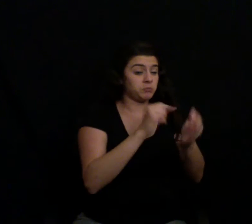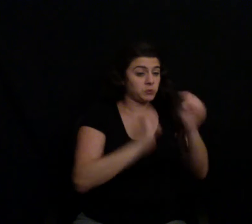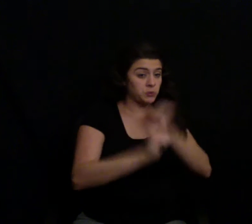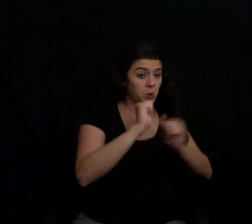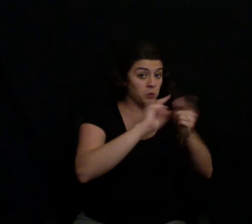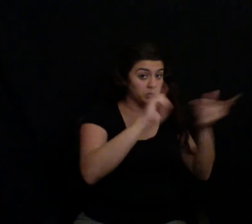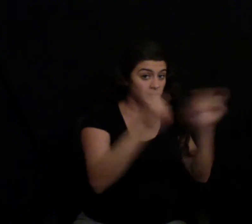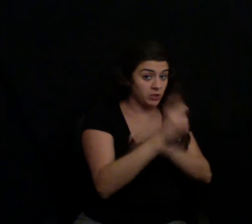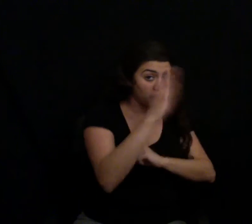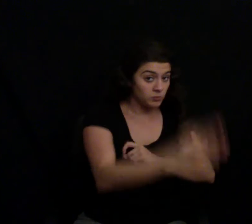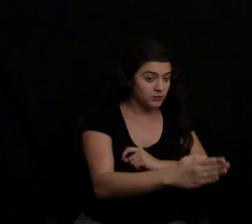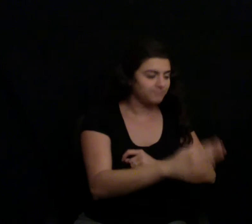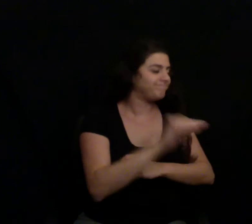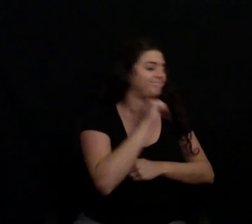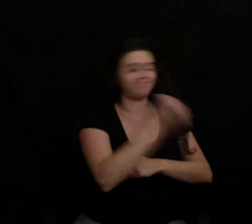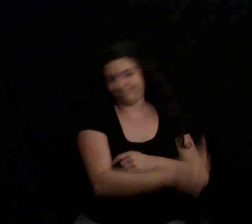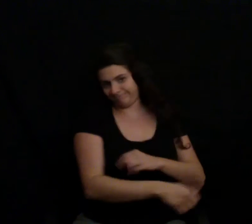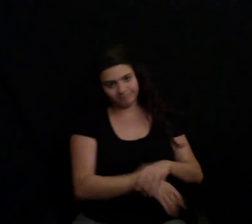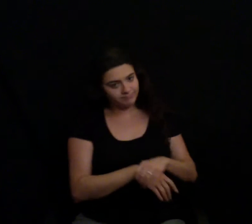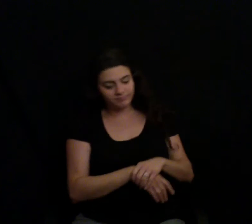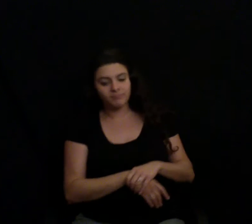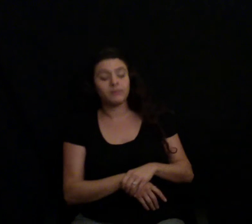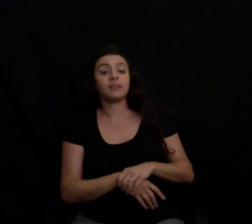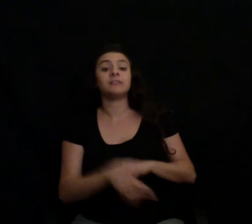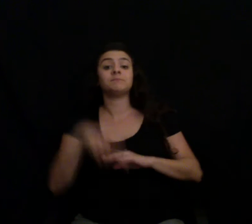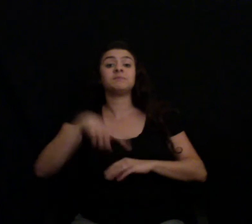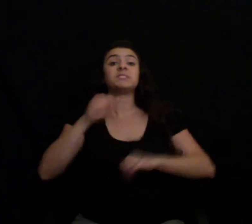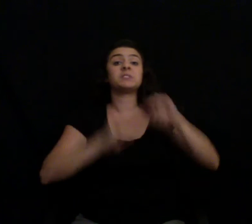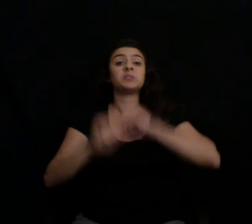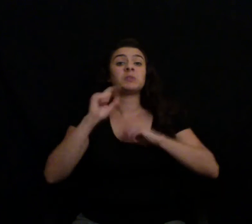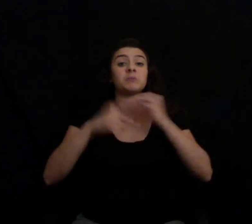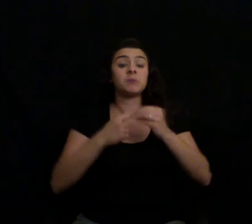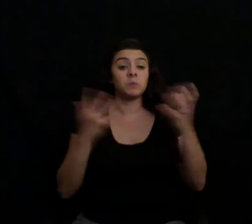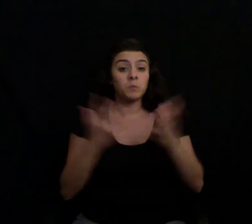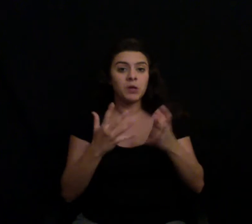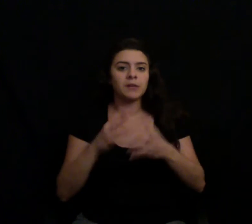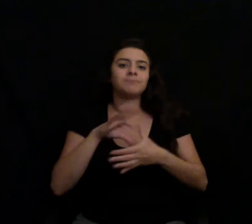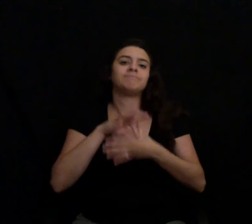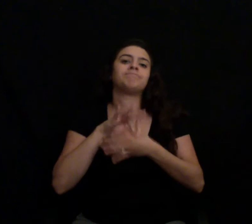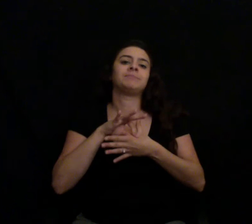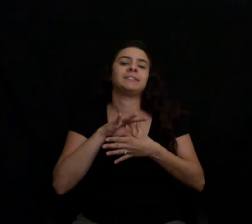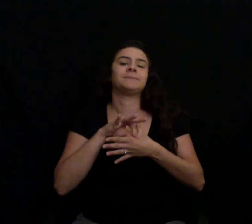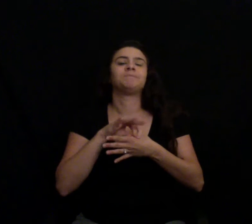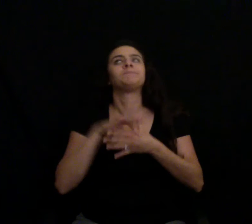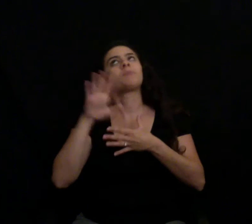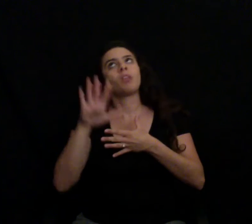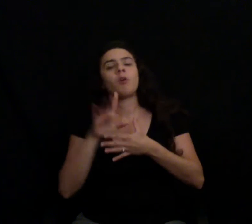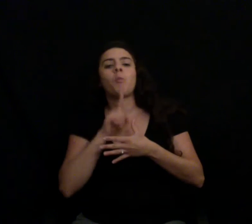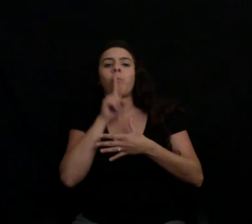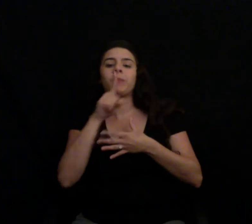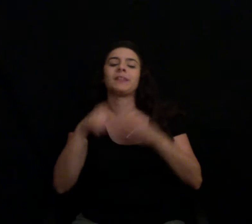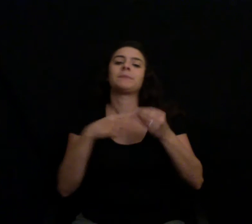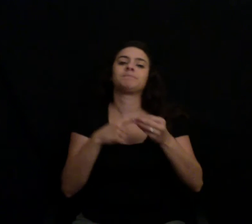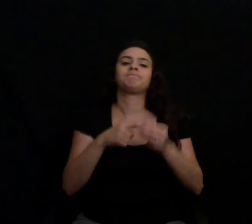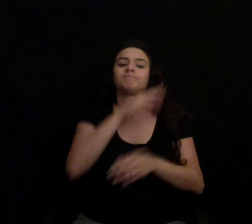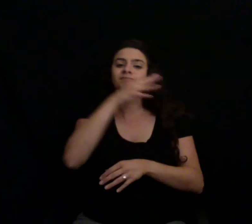those lines, this week's episode is about meat. Well, specifically farming and the condition of the animals that we eat.